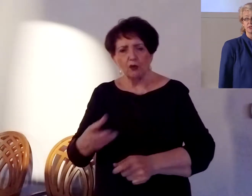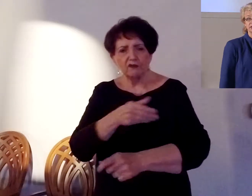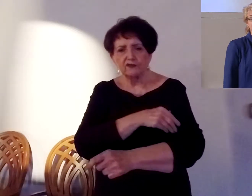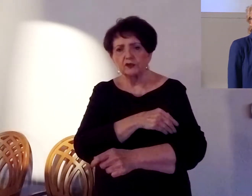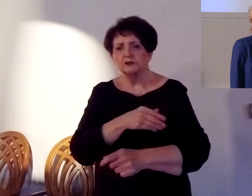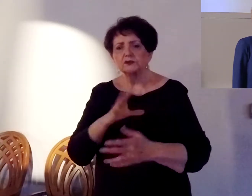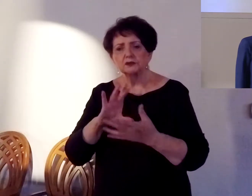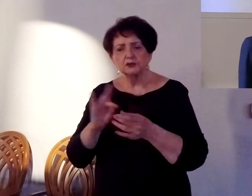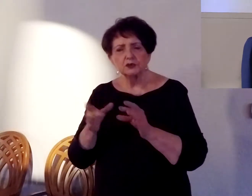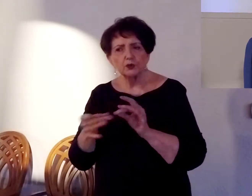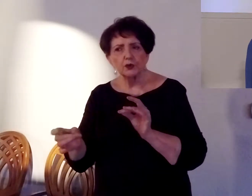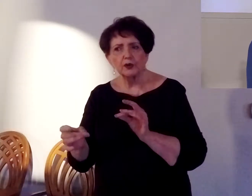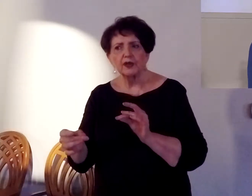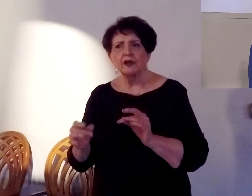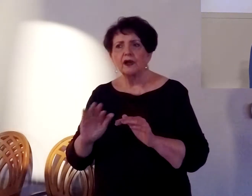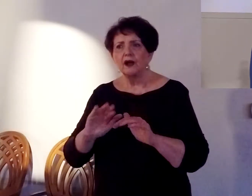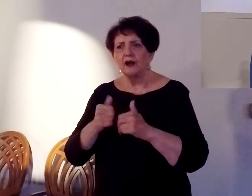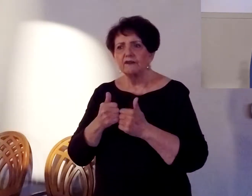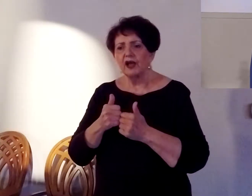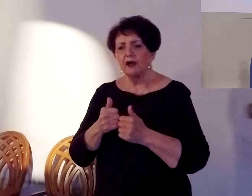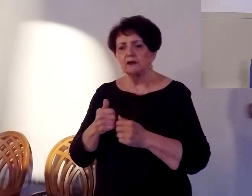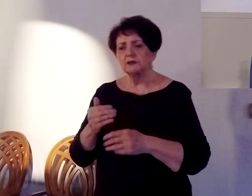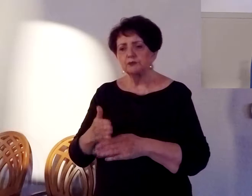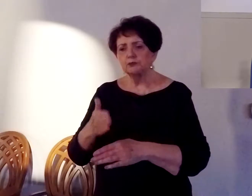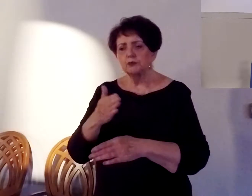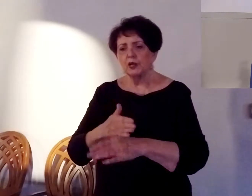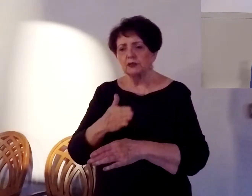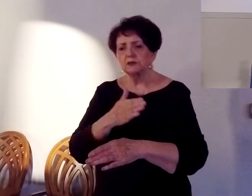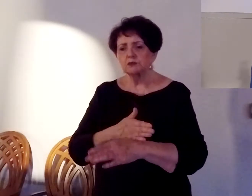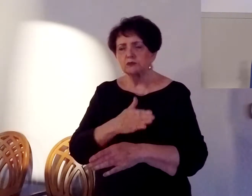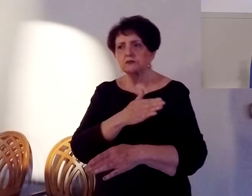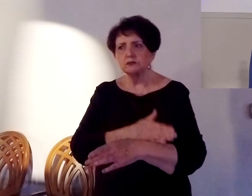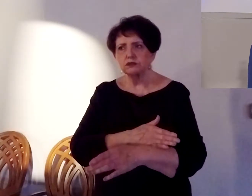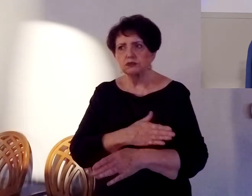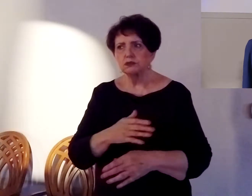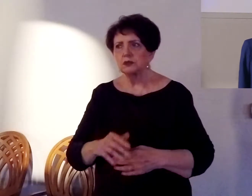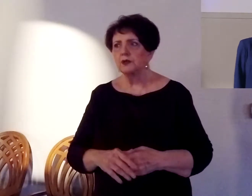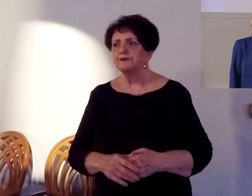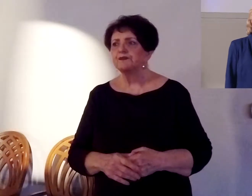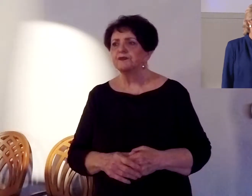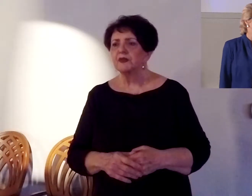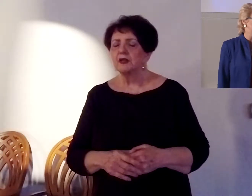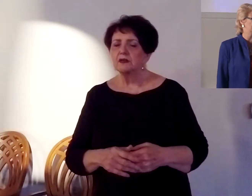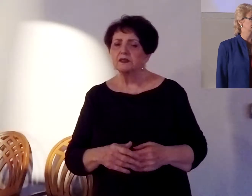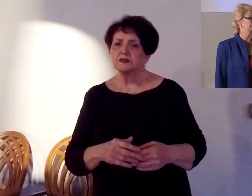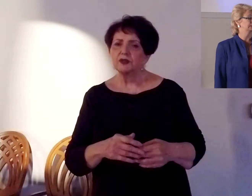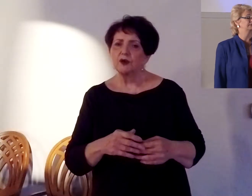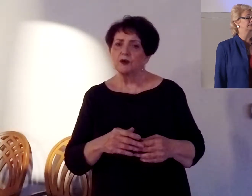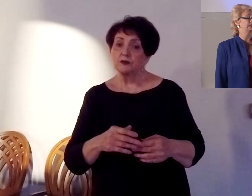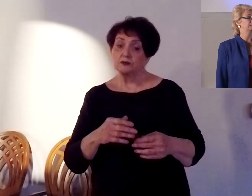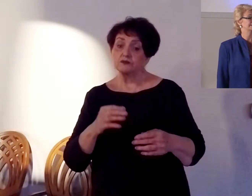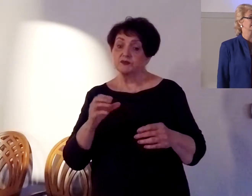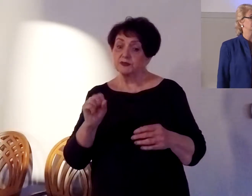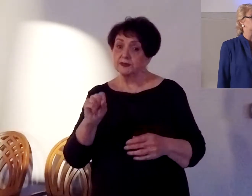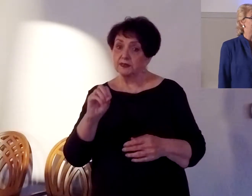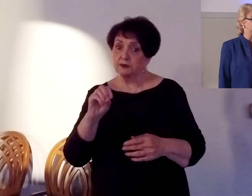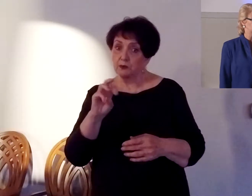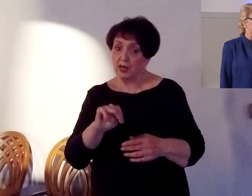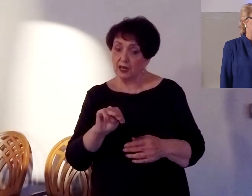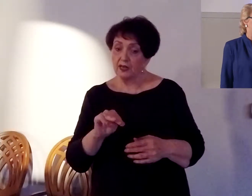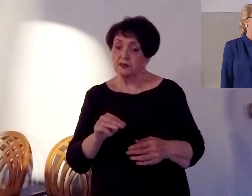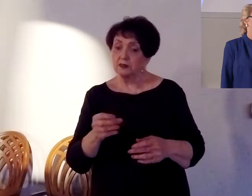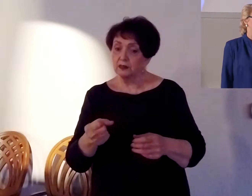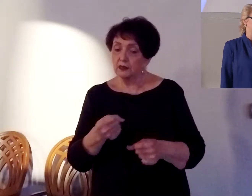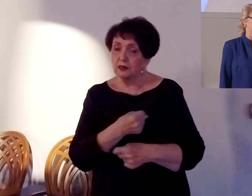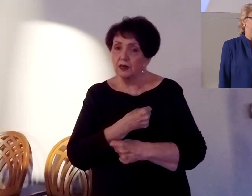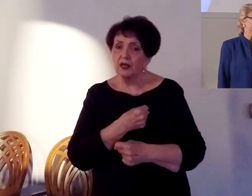quantum physics. So Science of Mind and New Thought is enamored with Jesus and his teachings because we actually believe of him as a way